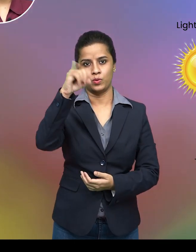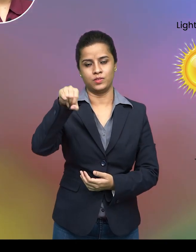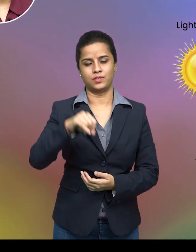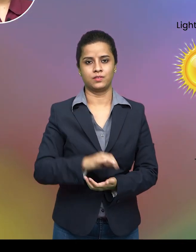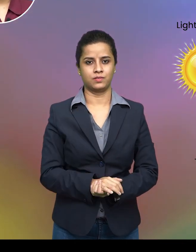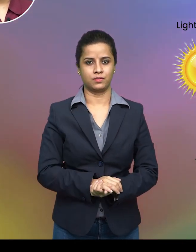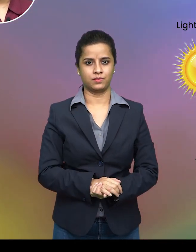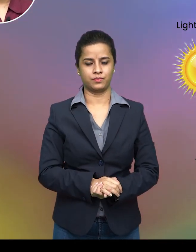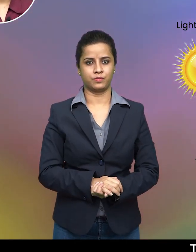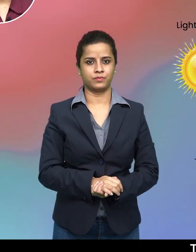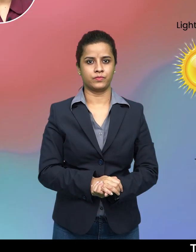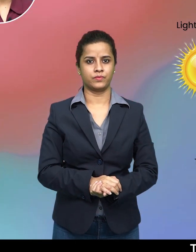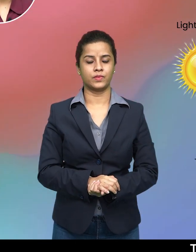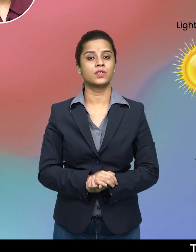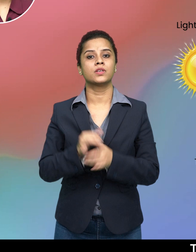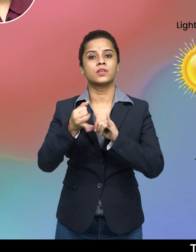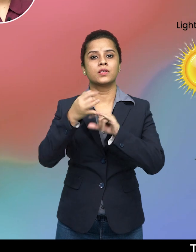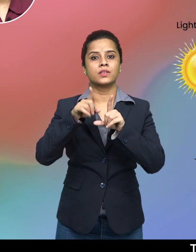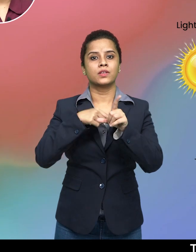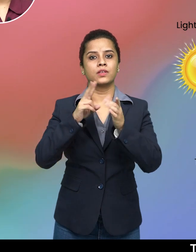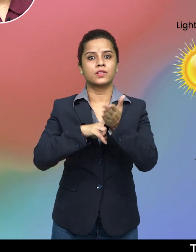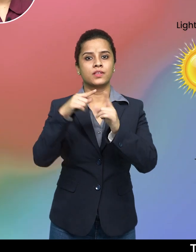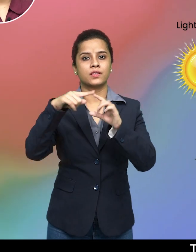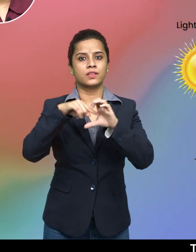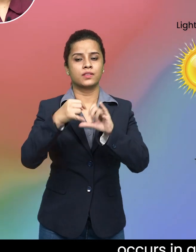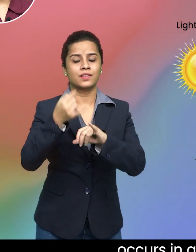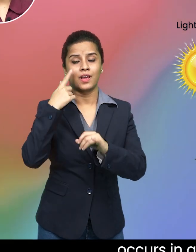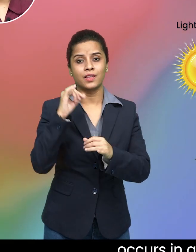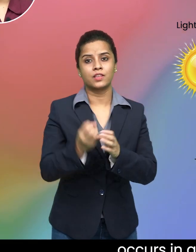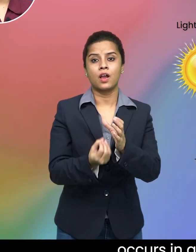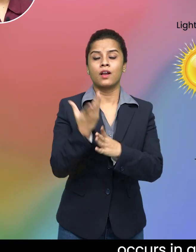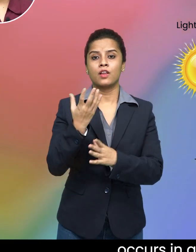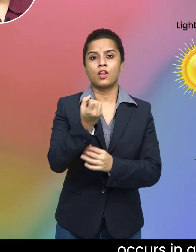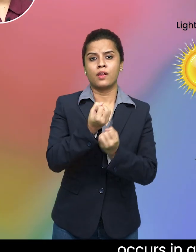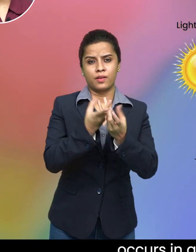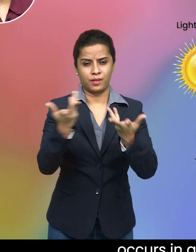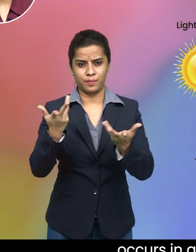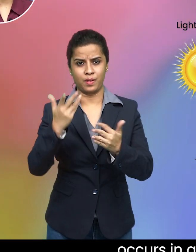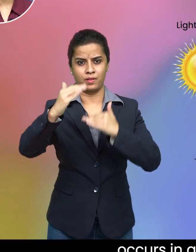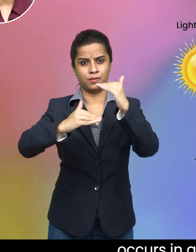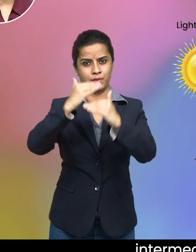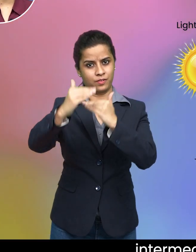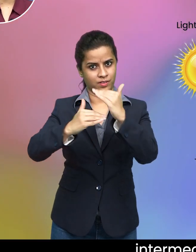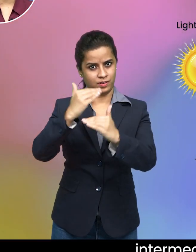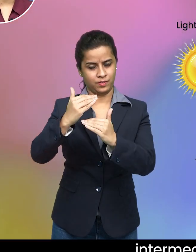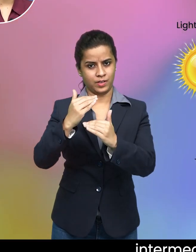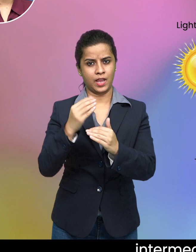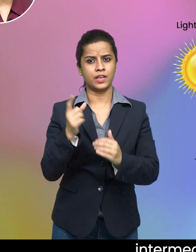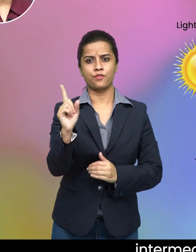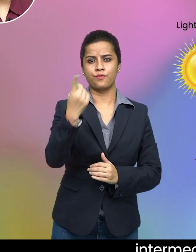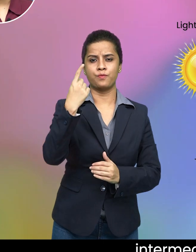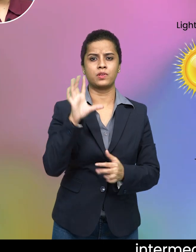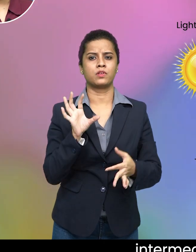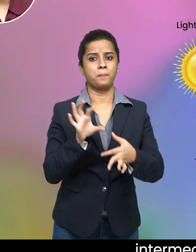H12O6. This synthesizes occurs in a number of steps using